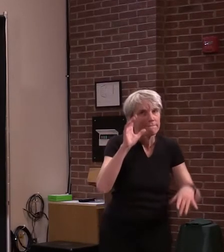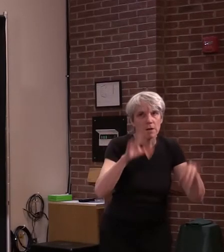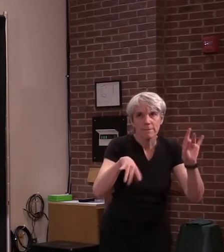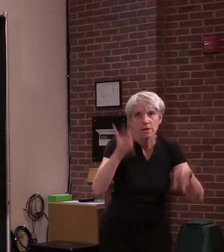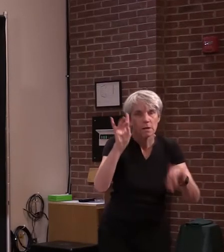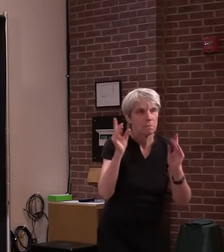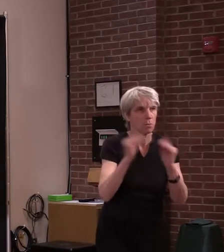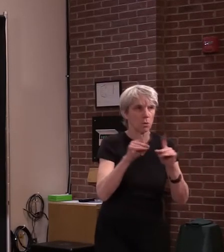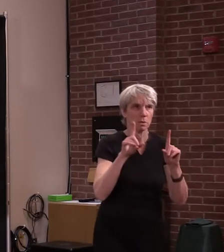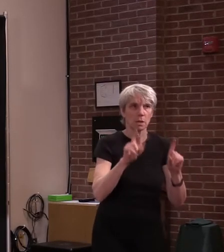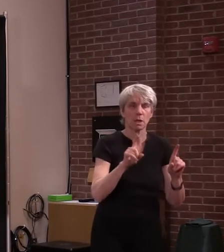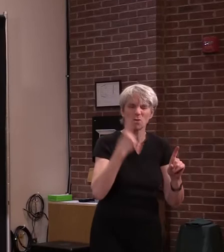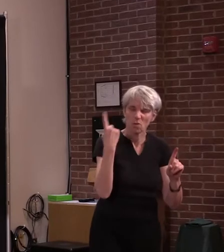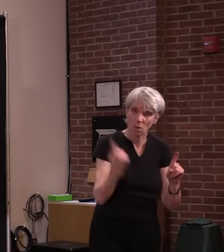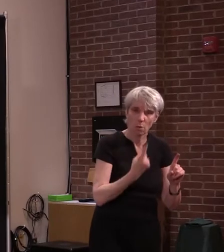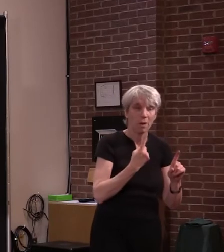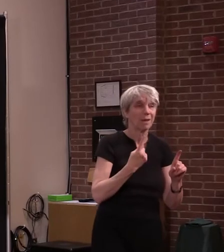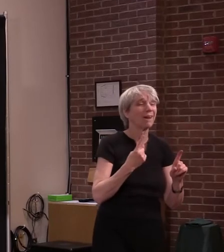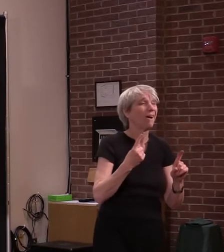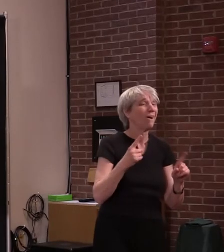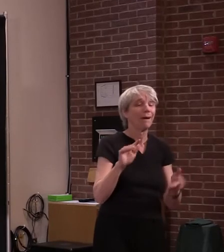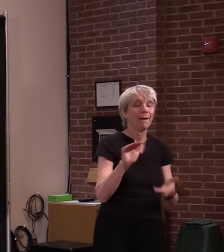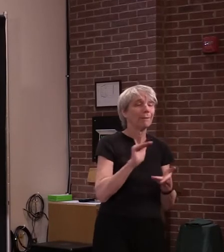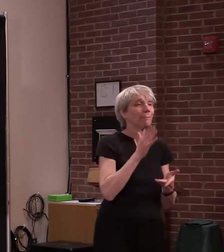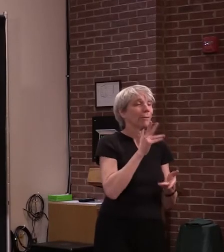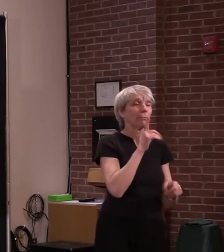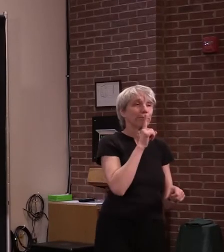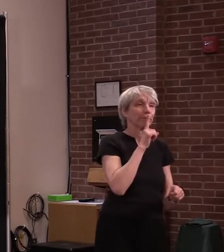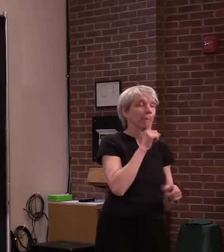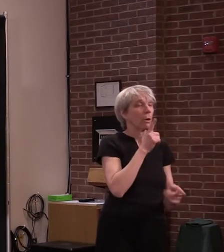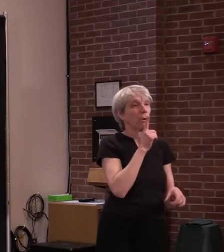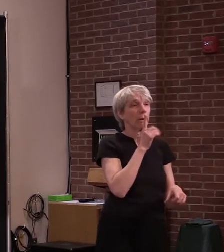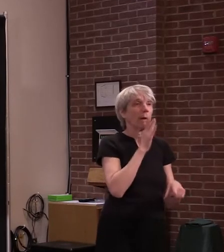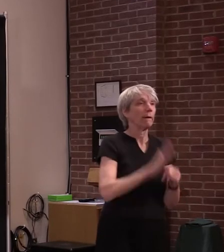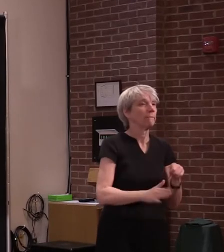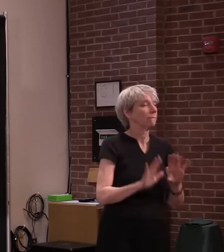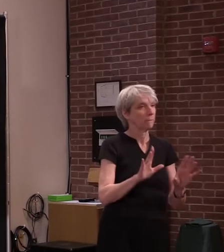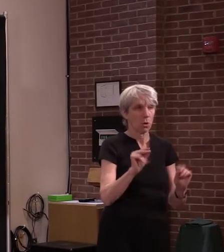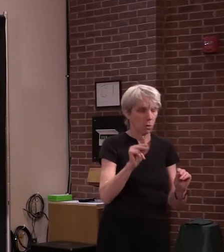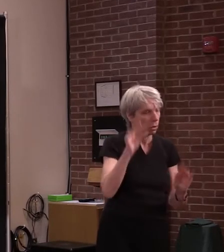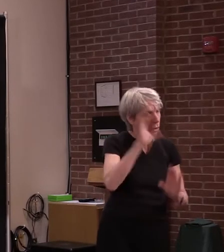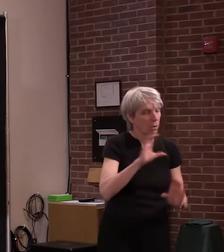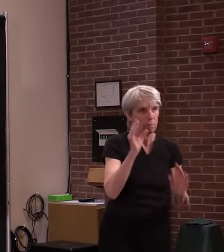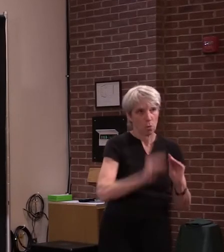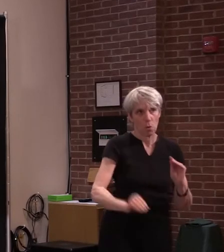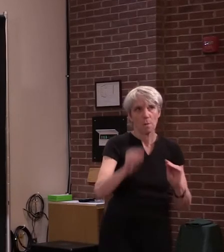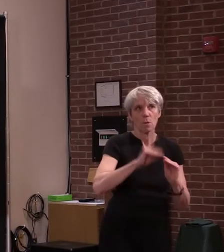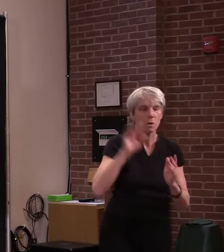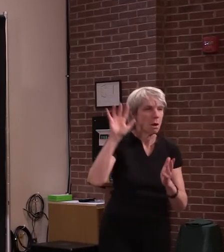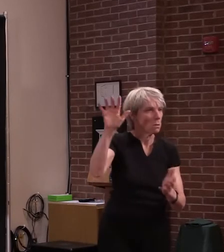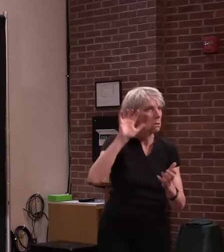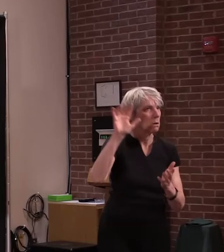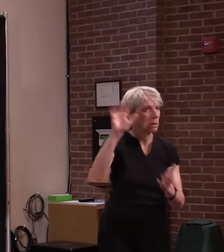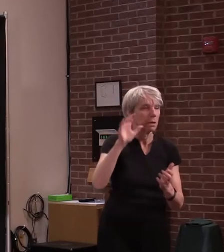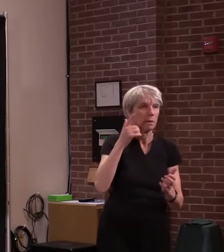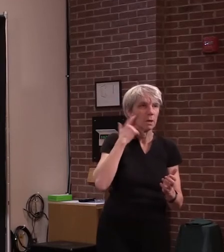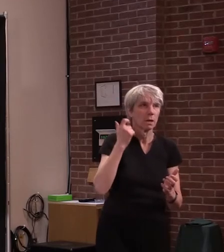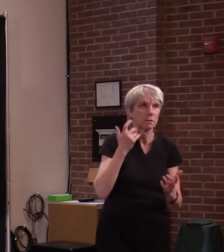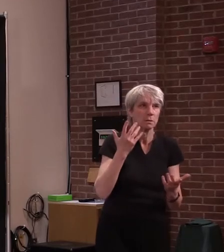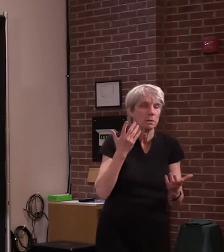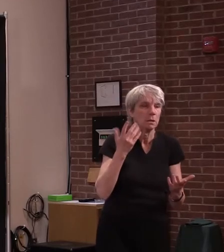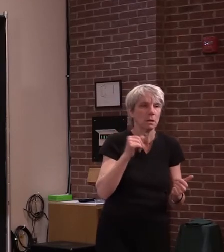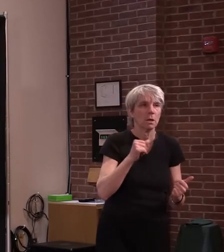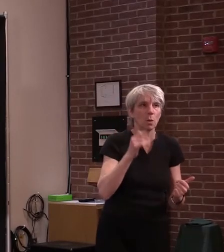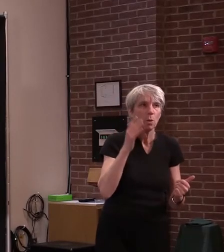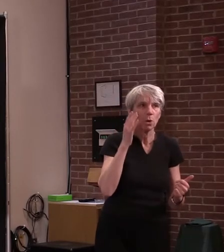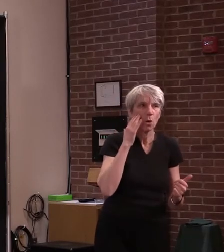that because we don't know the duration of this and how long we'll need the number of tests that are needed